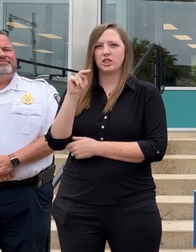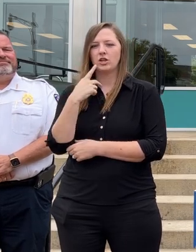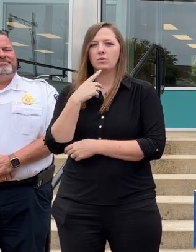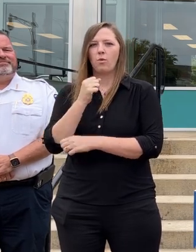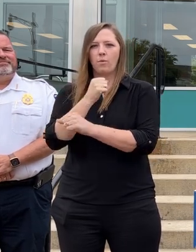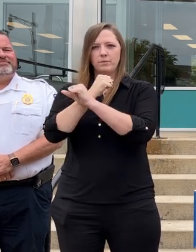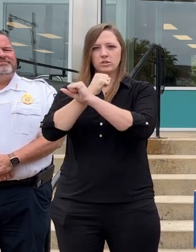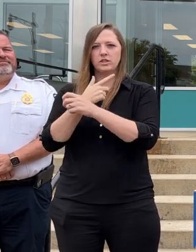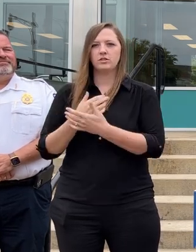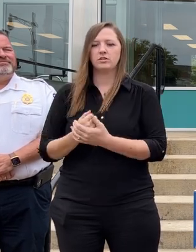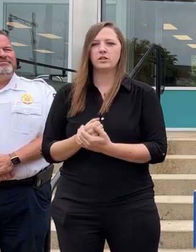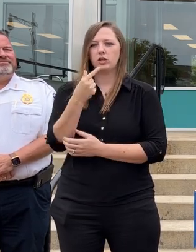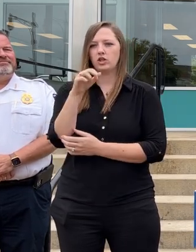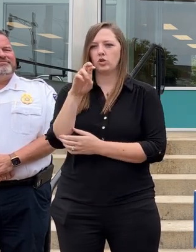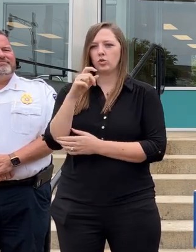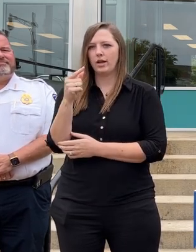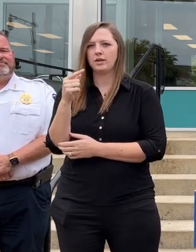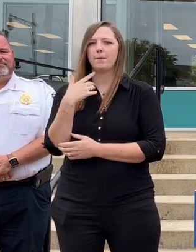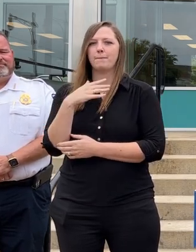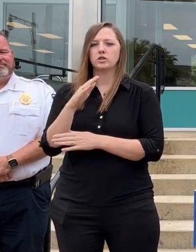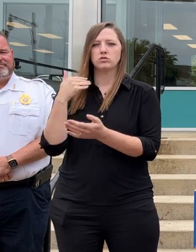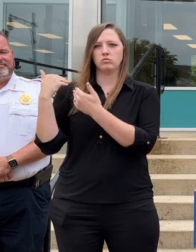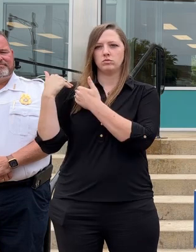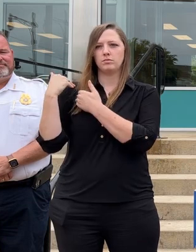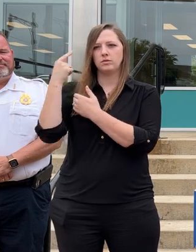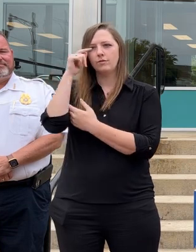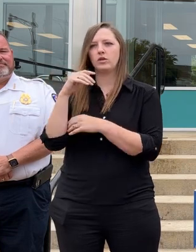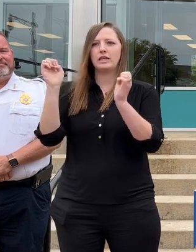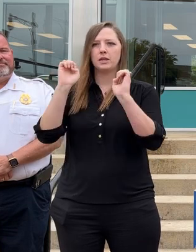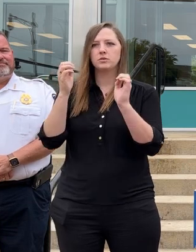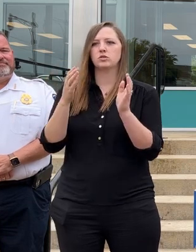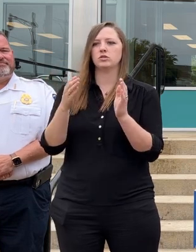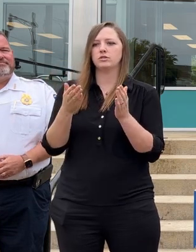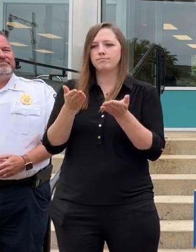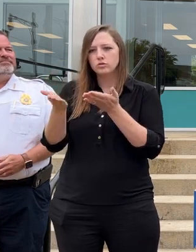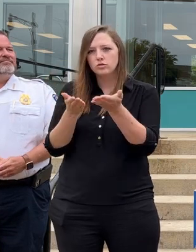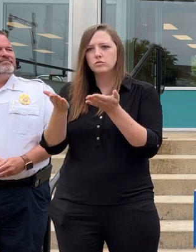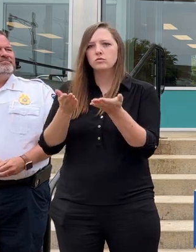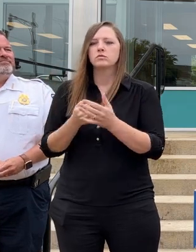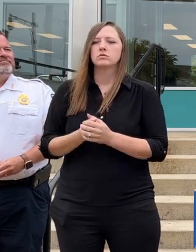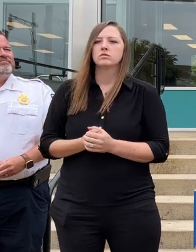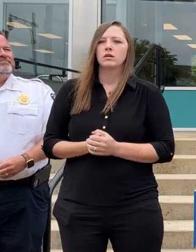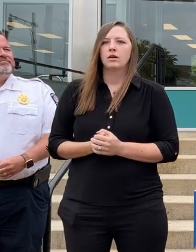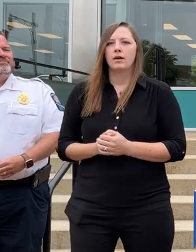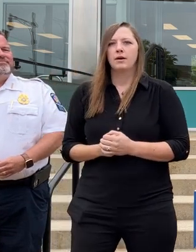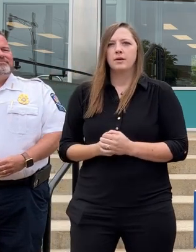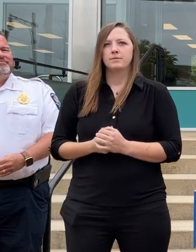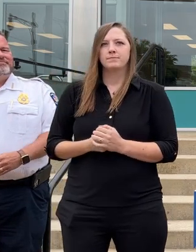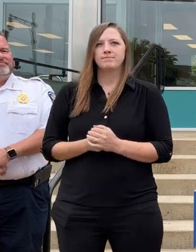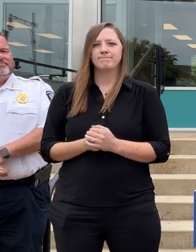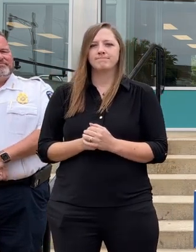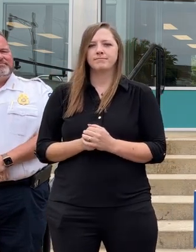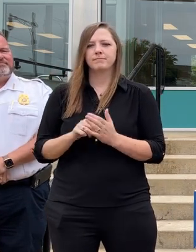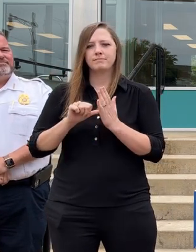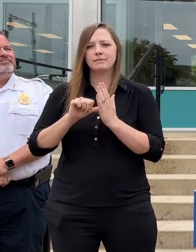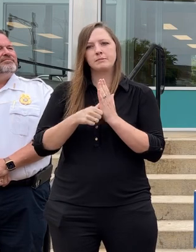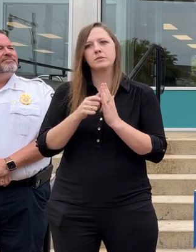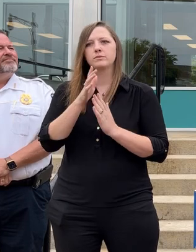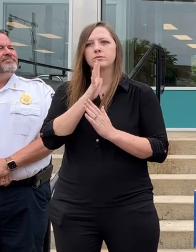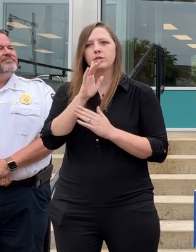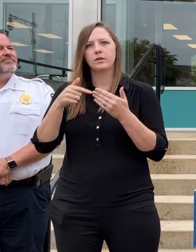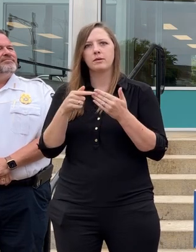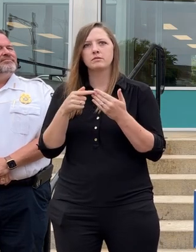Services, Greg Butcher. Greg is responsible for the emergency service aspect, especially when we're talking